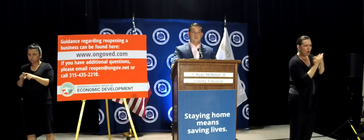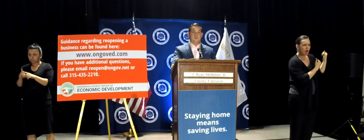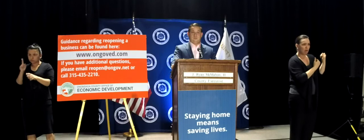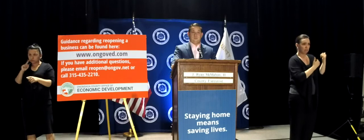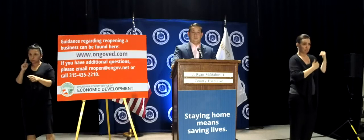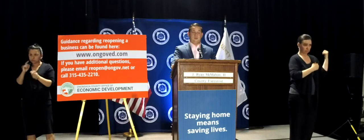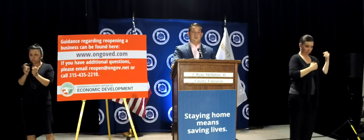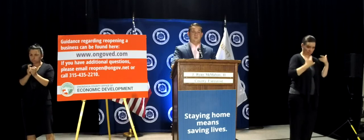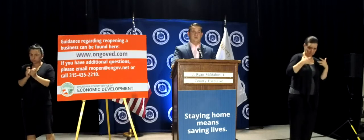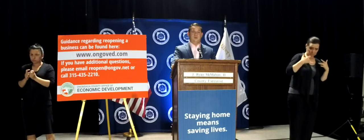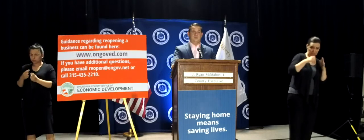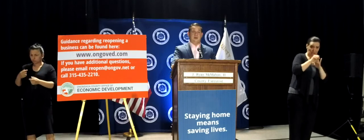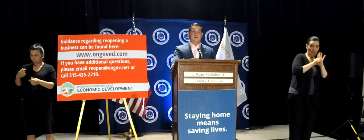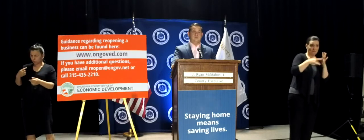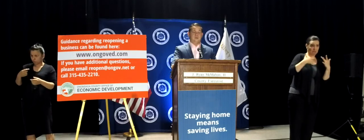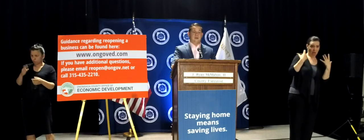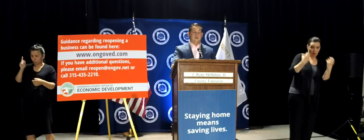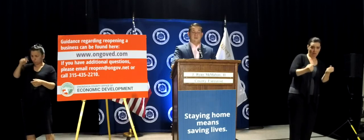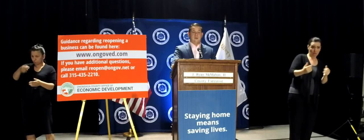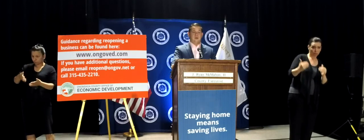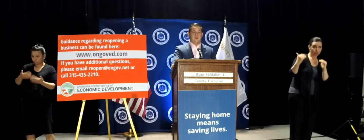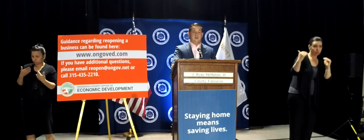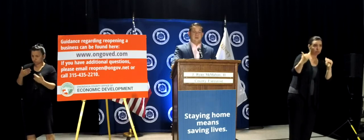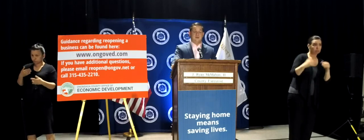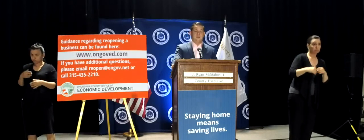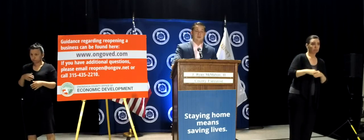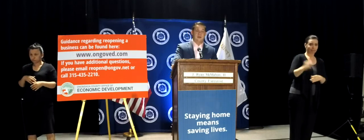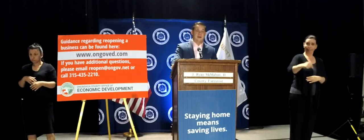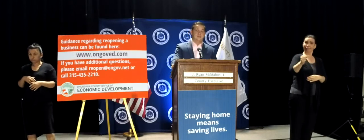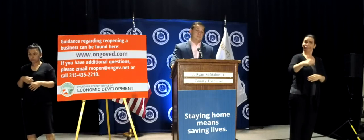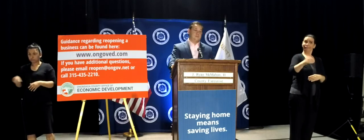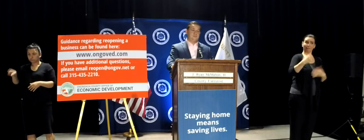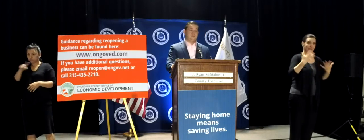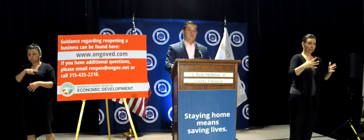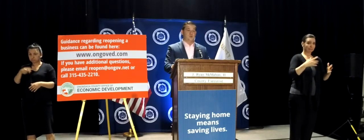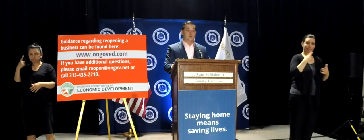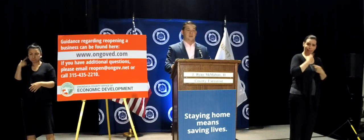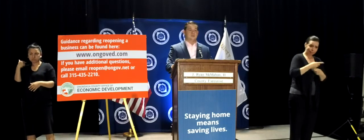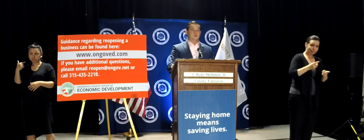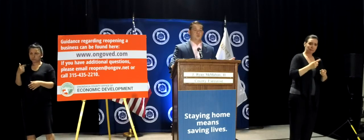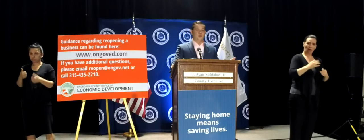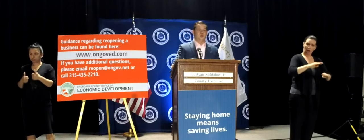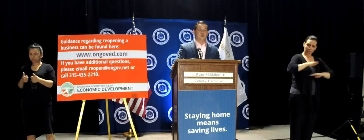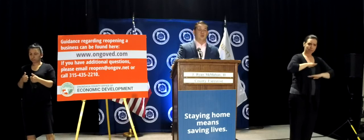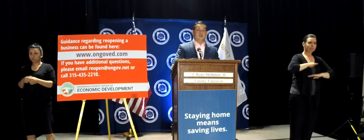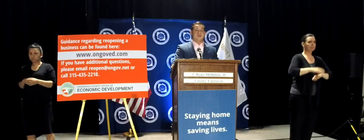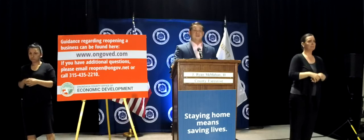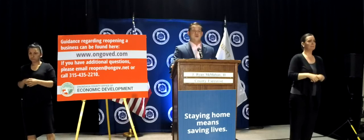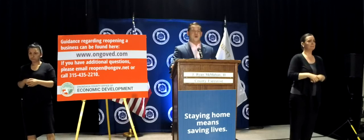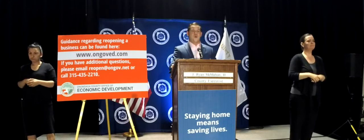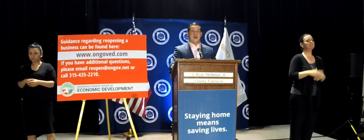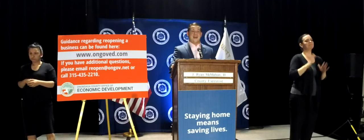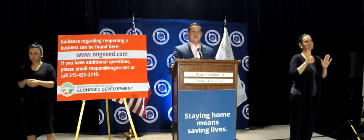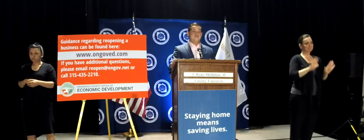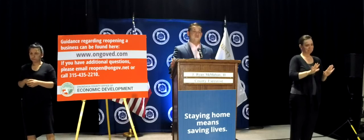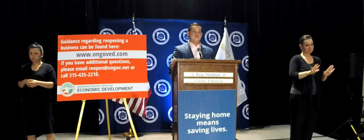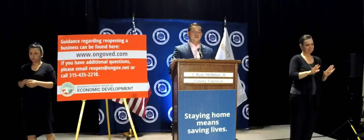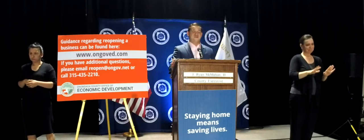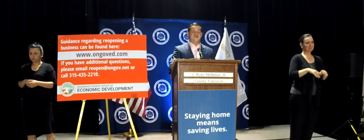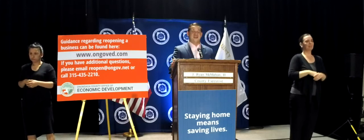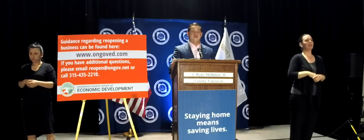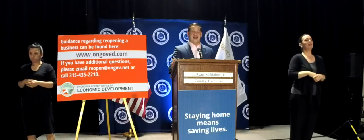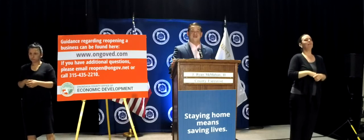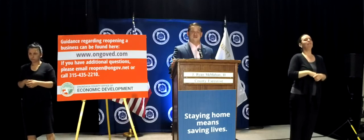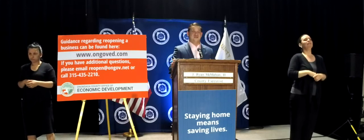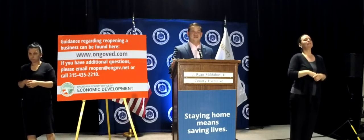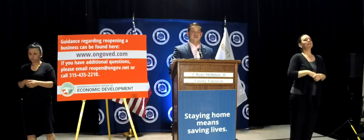Yes. Unless somebody told them not to today. It's kind of, there's no way